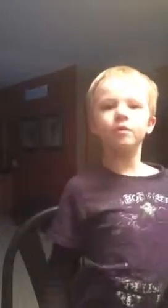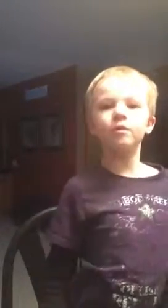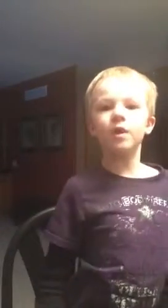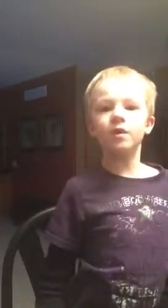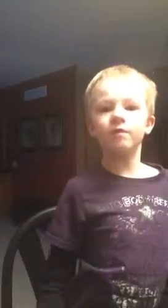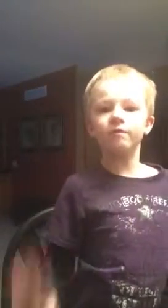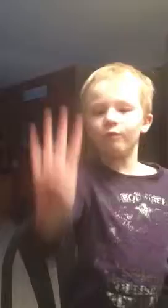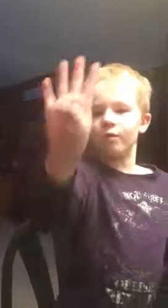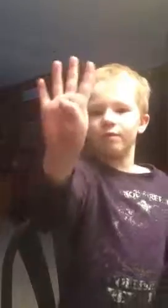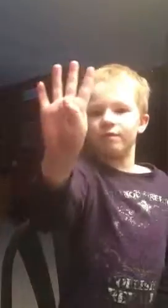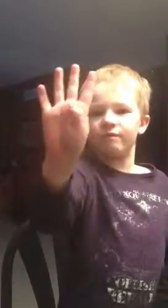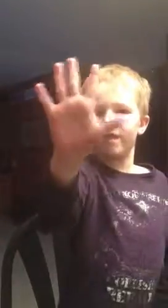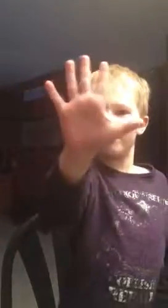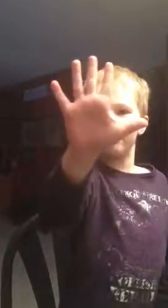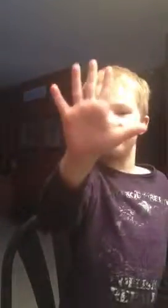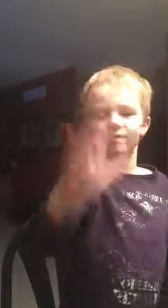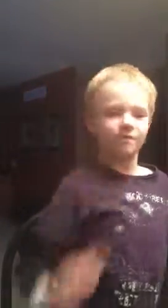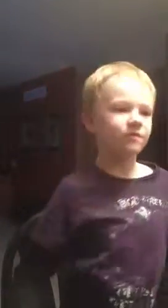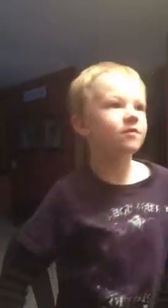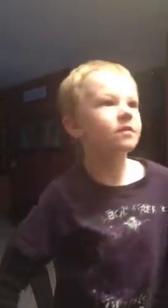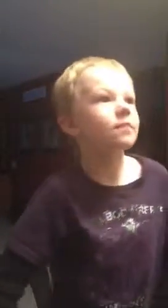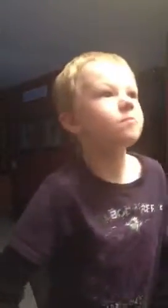Okay. 4. 5. Uh-huh.